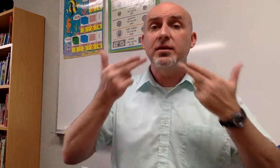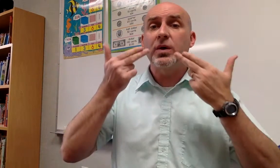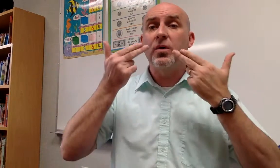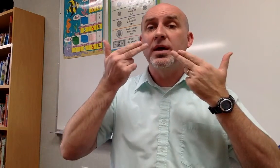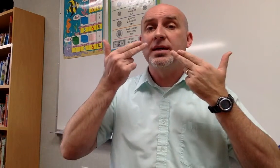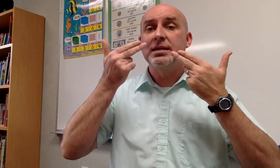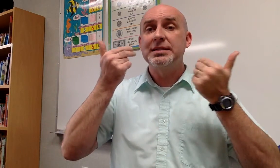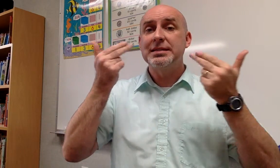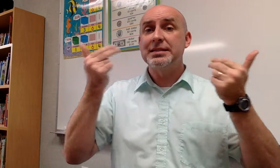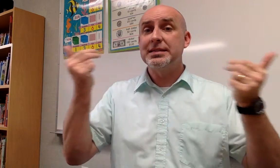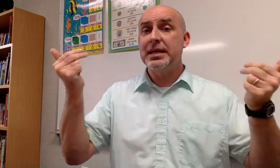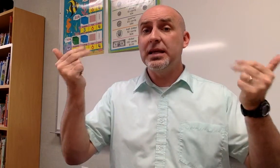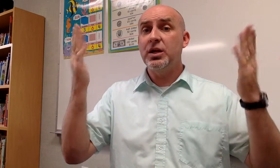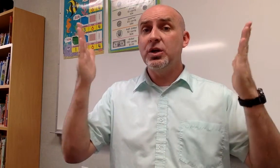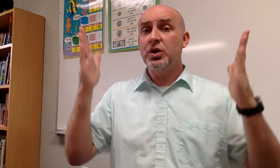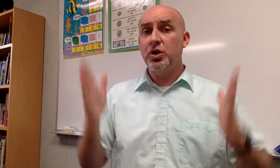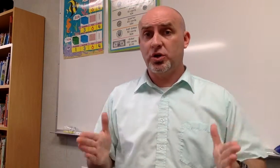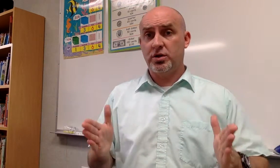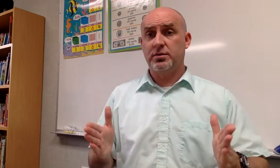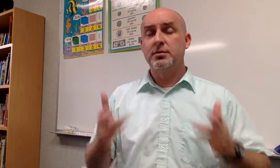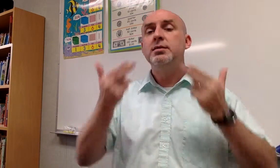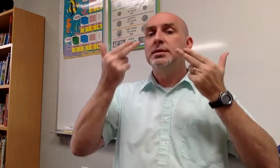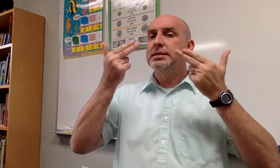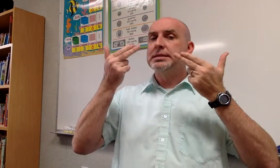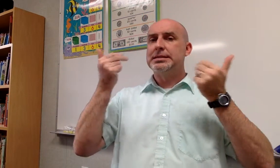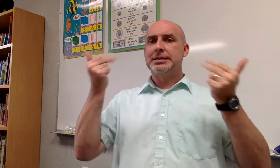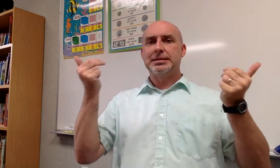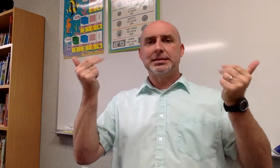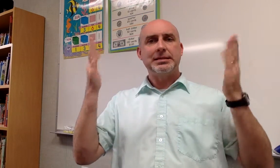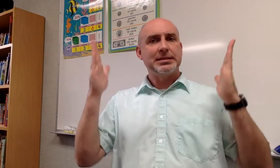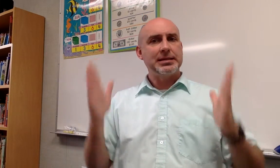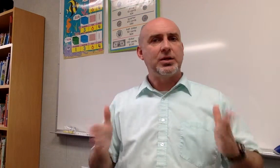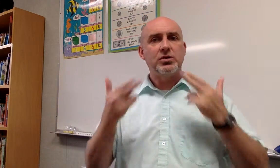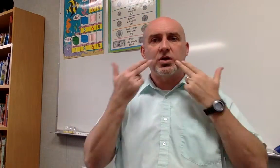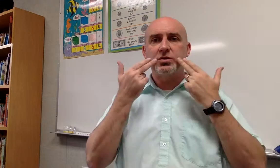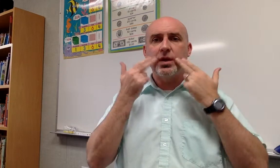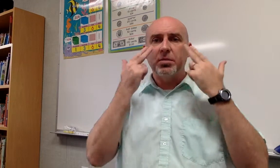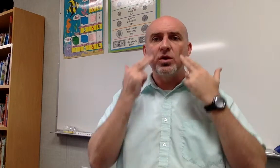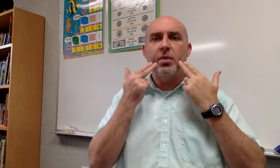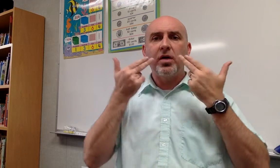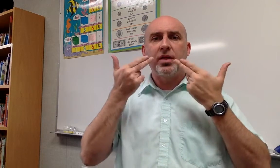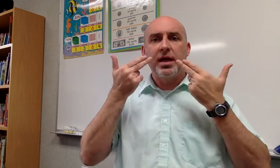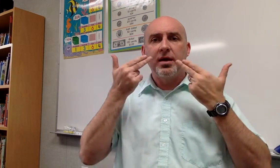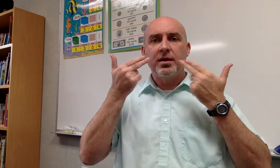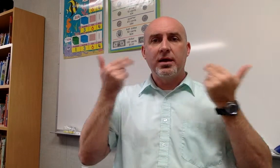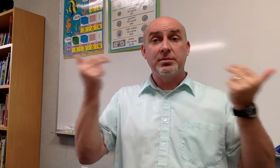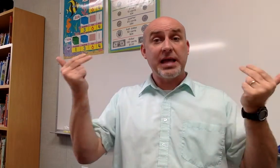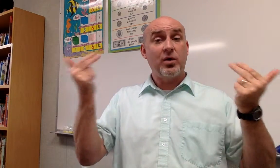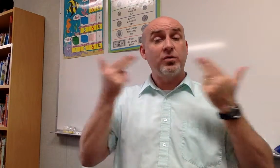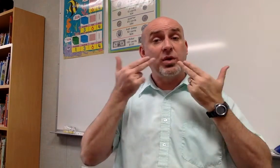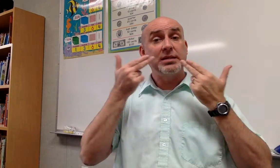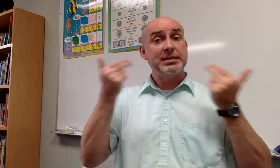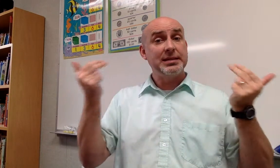go. Singer. Singer. Starts right by your mouth, comes out from your head.